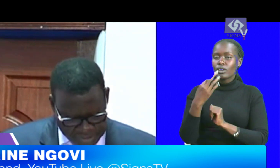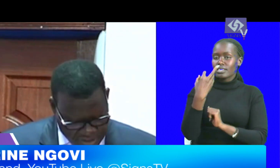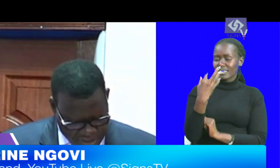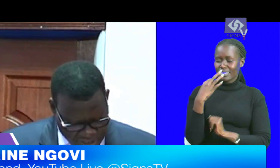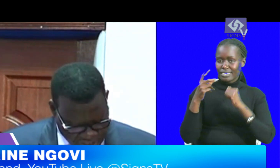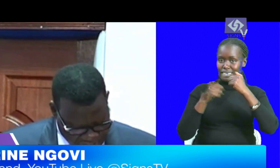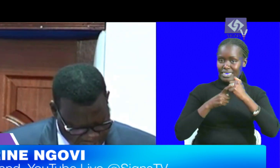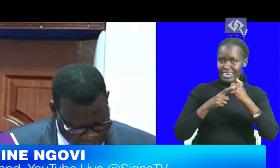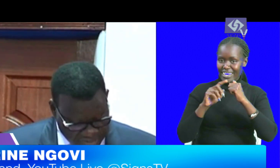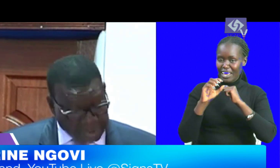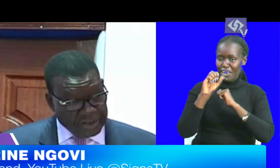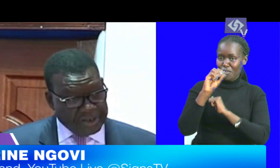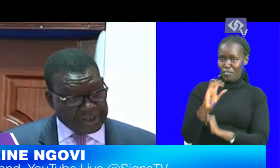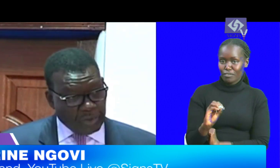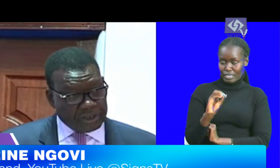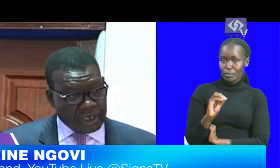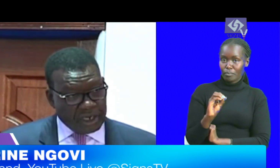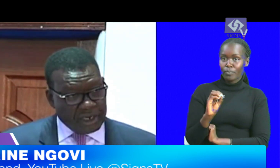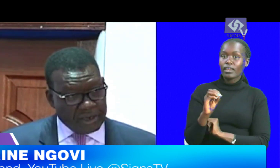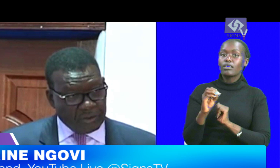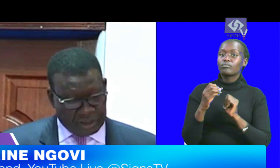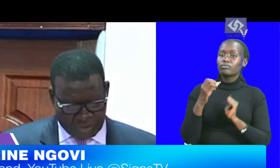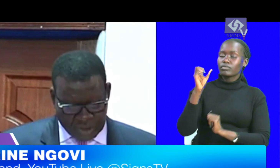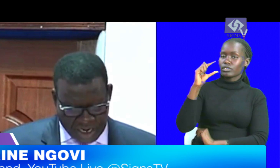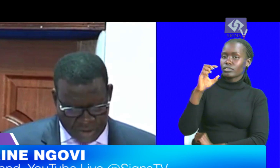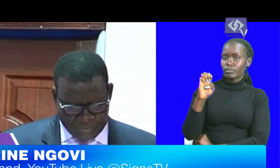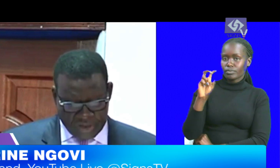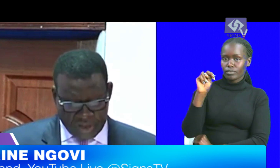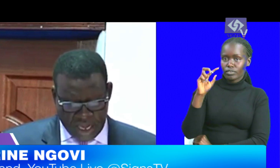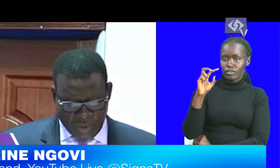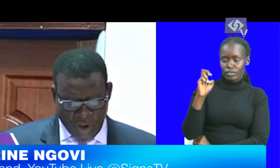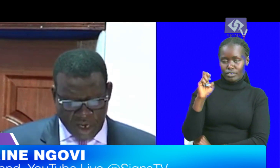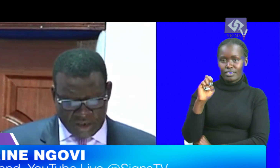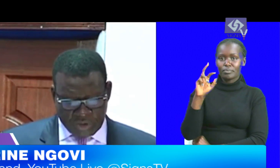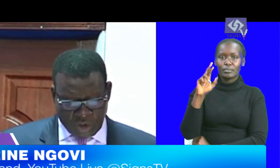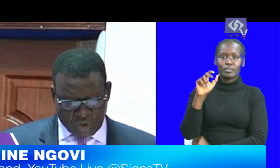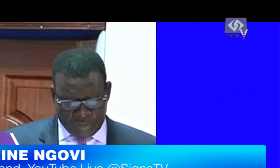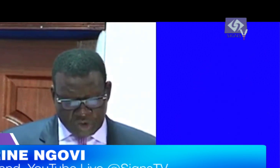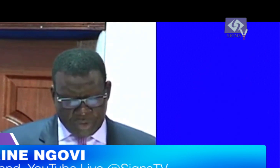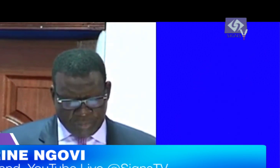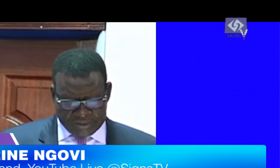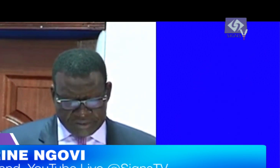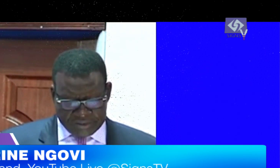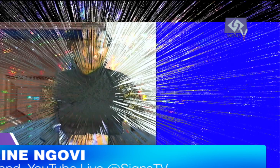megawatts diesel generator went down, and we are working around the clock to make sure we replace.